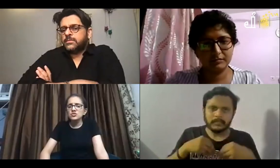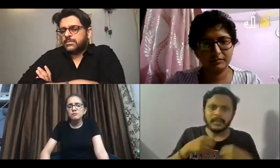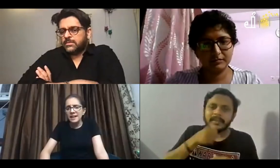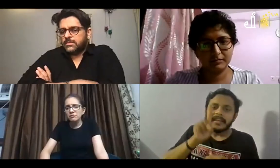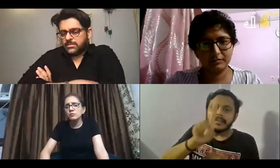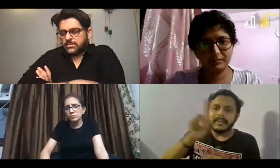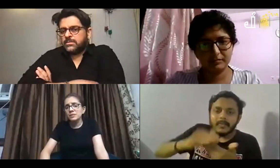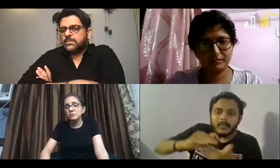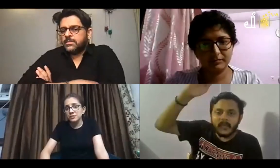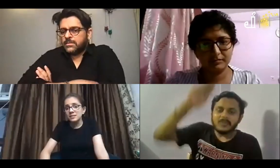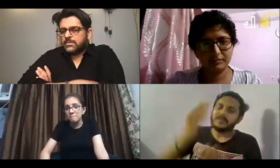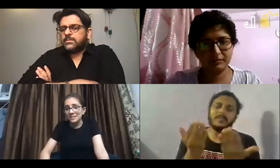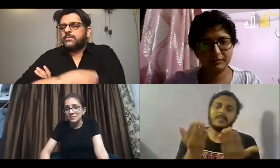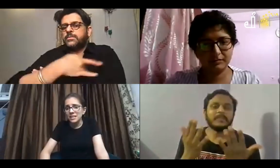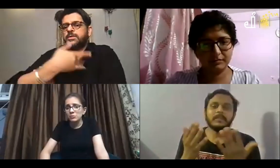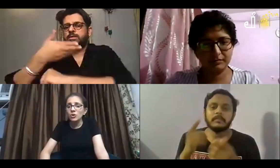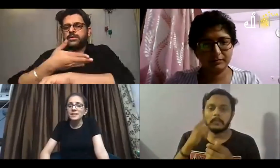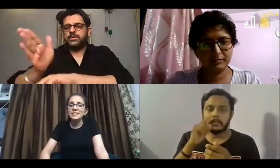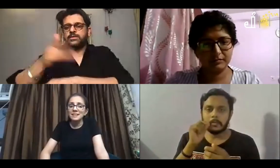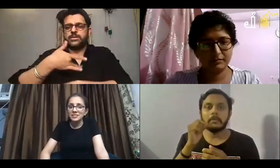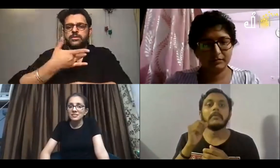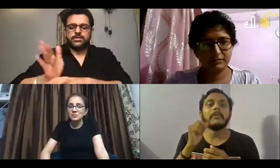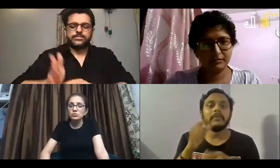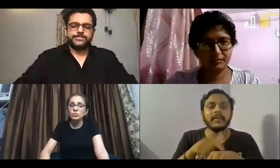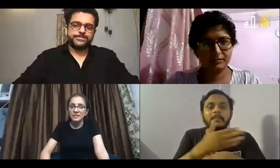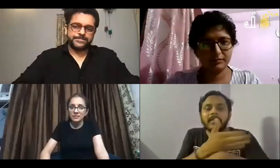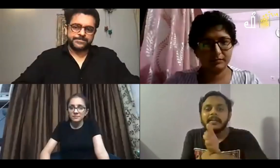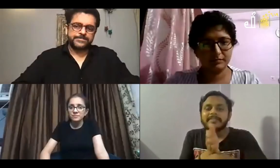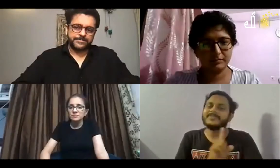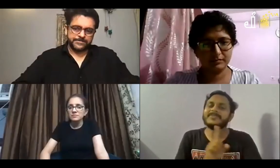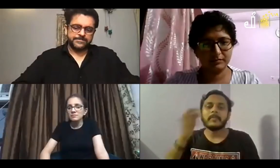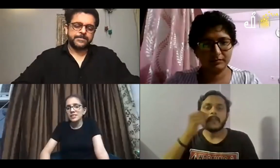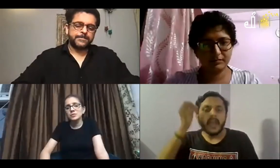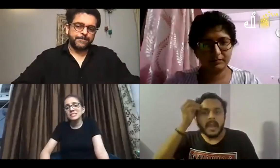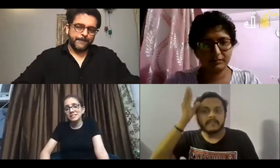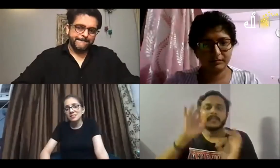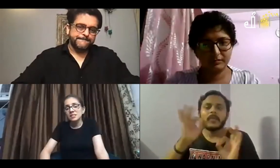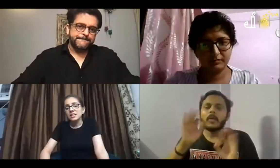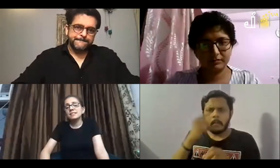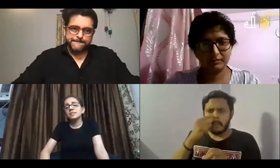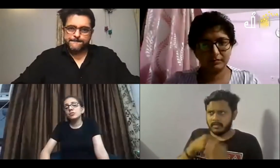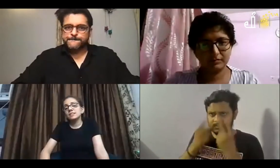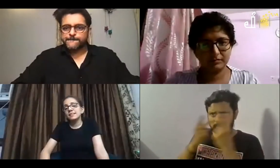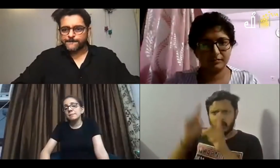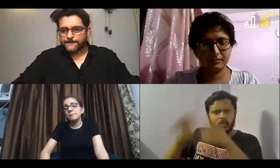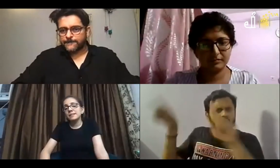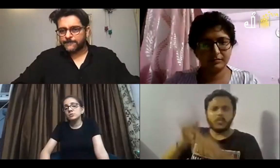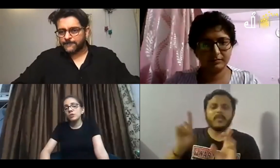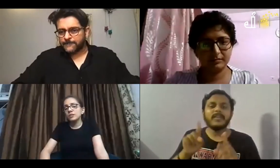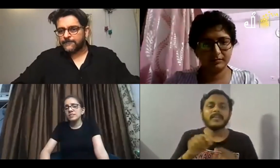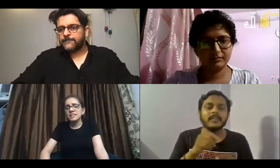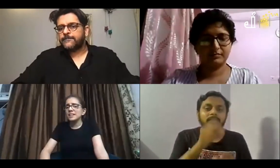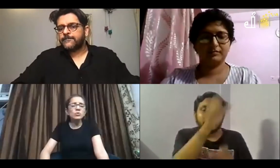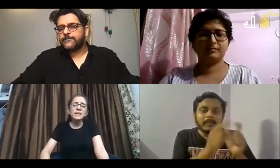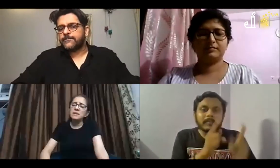at the age of 5, it would have been different impact, but I was already 11. It was too late. He was late. And then, at that time my parents were